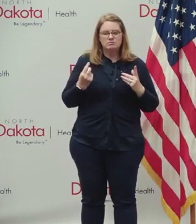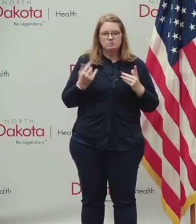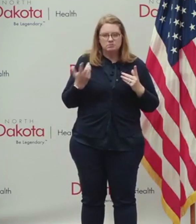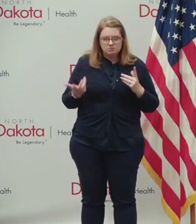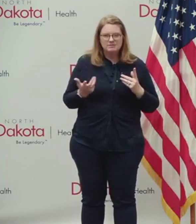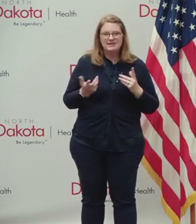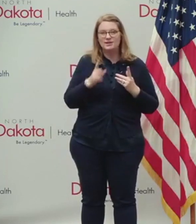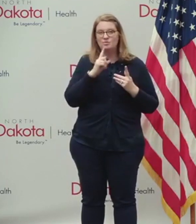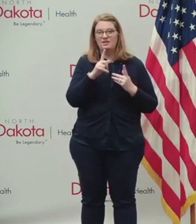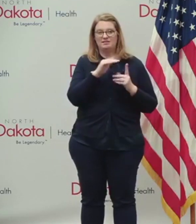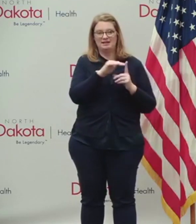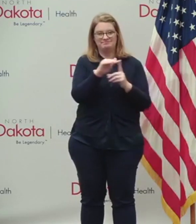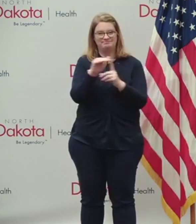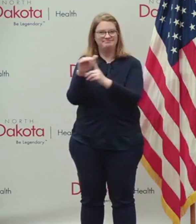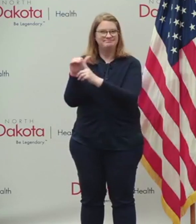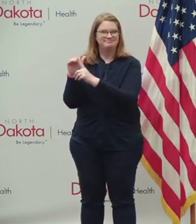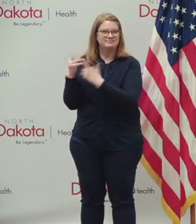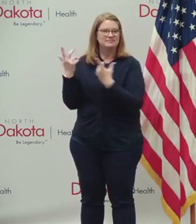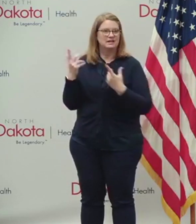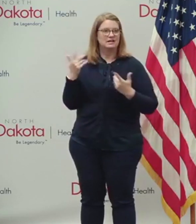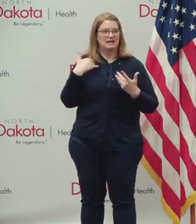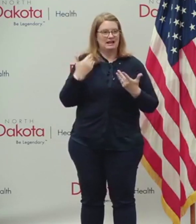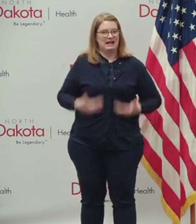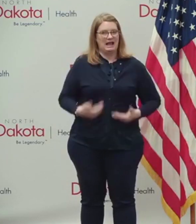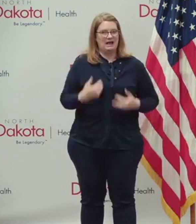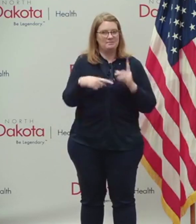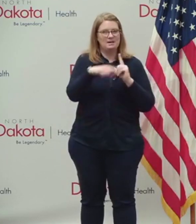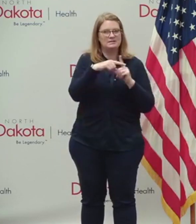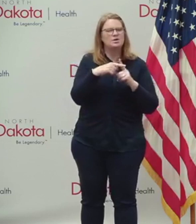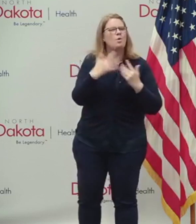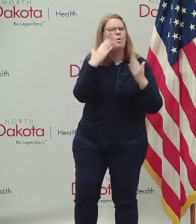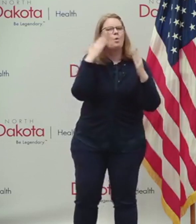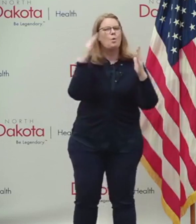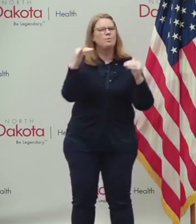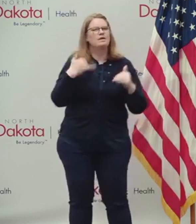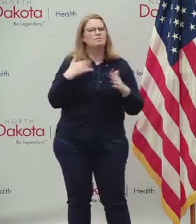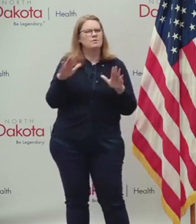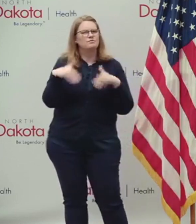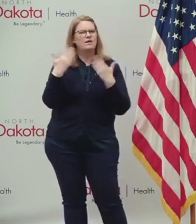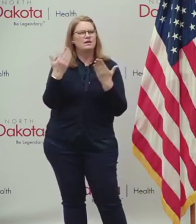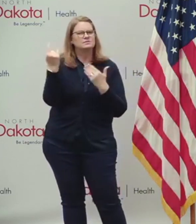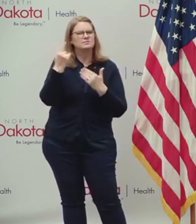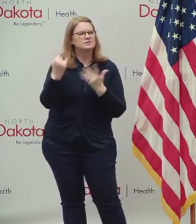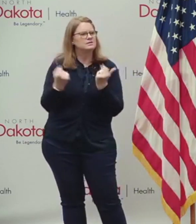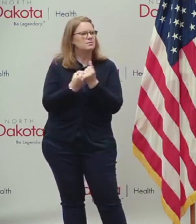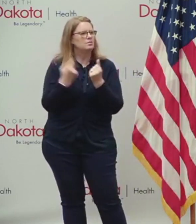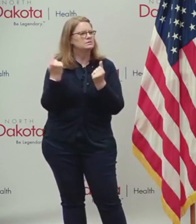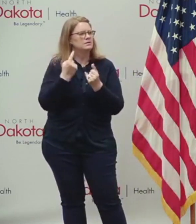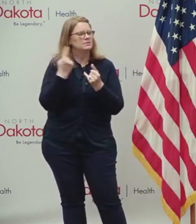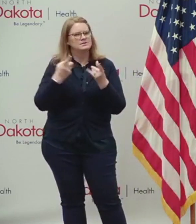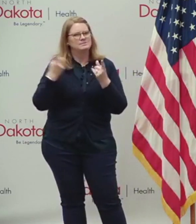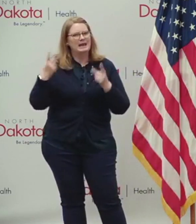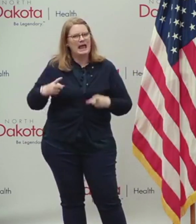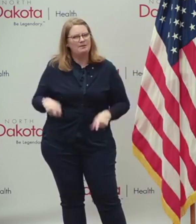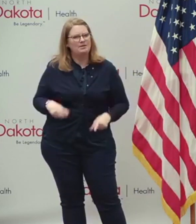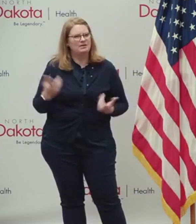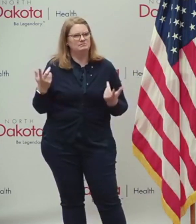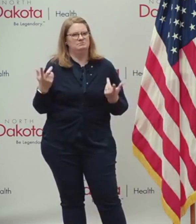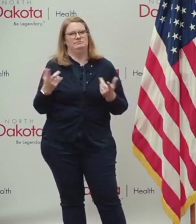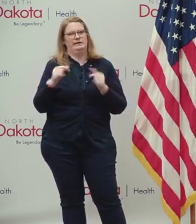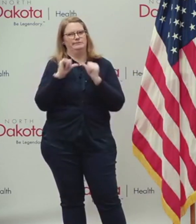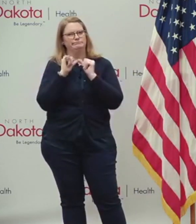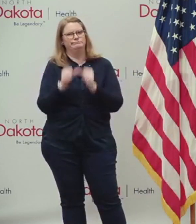them know that you yourself may be positive. But I would, again, hopefully we're providing a tool to support something that's been going on all